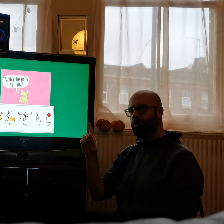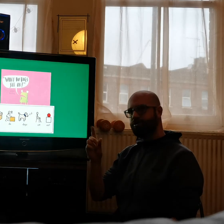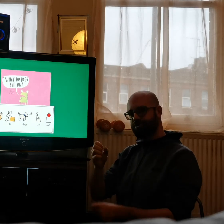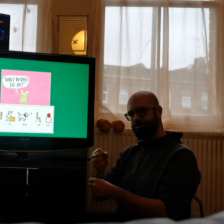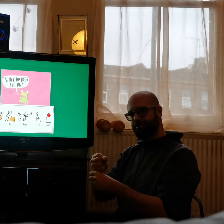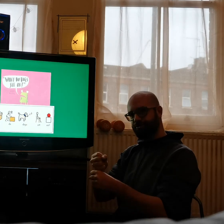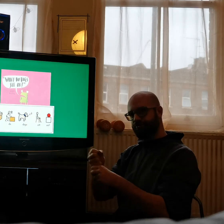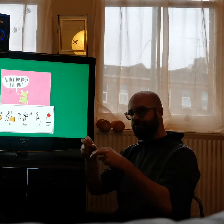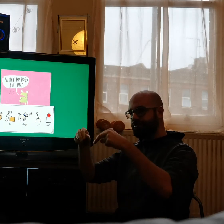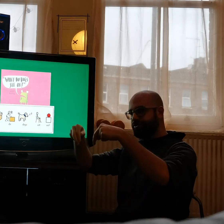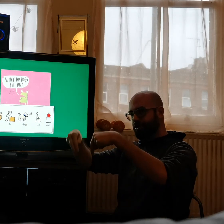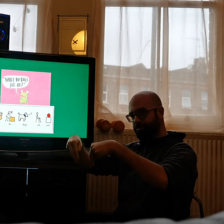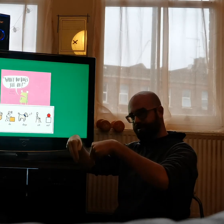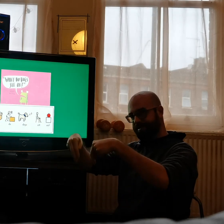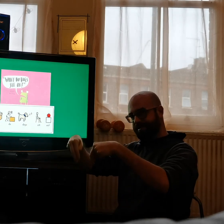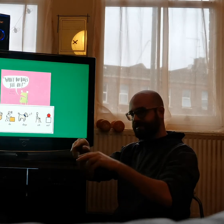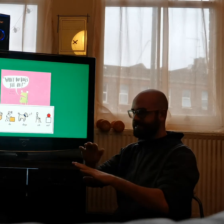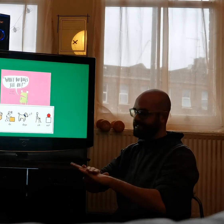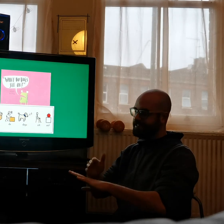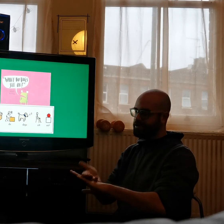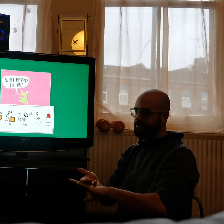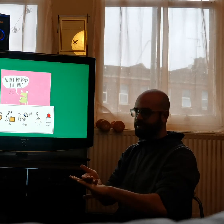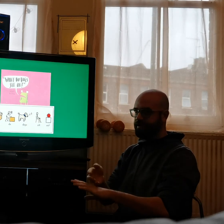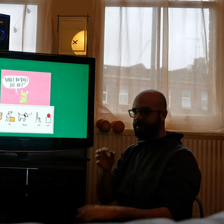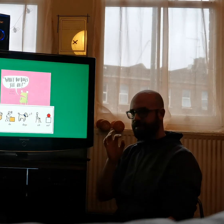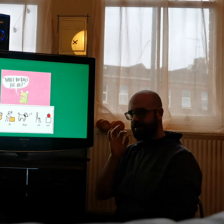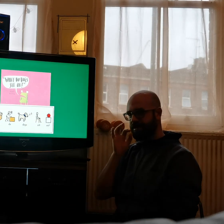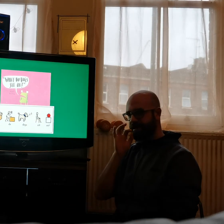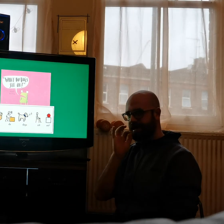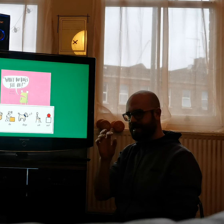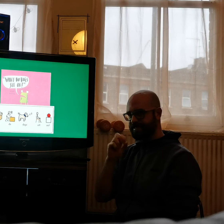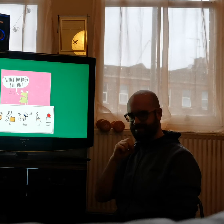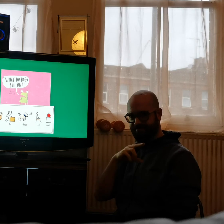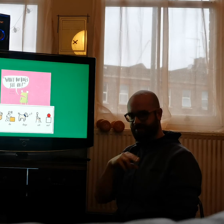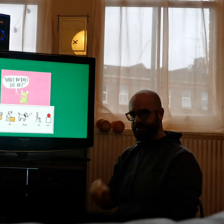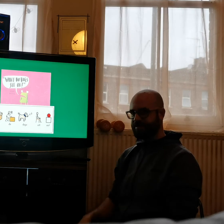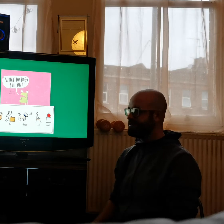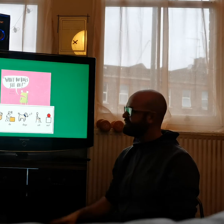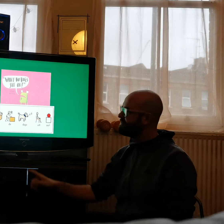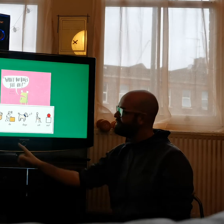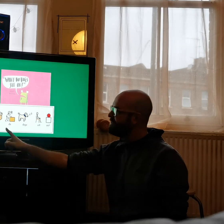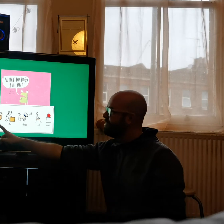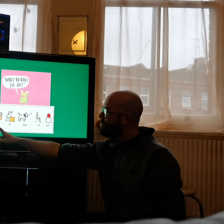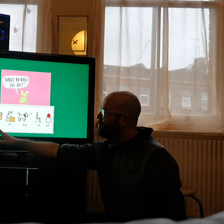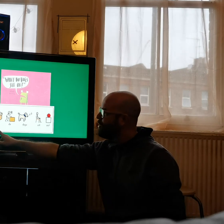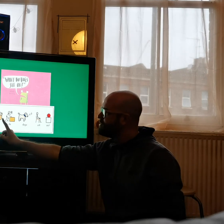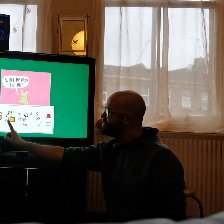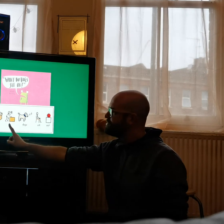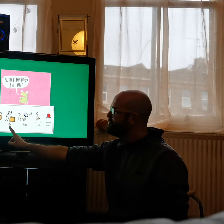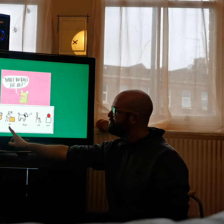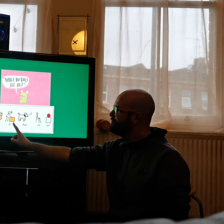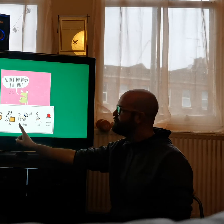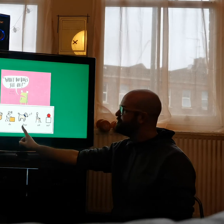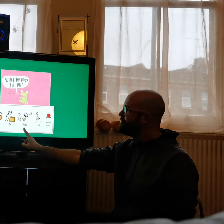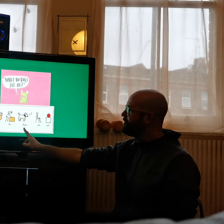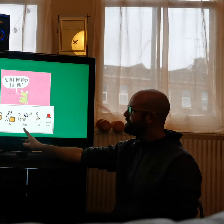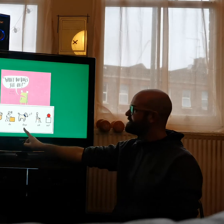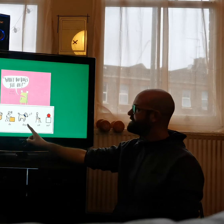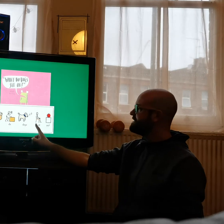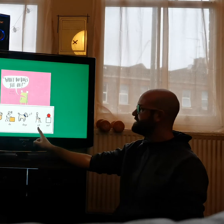What do dogs sit on? Asked the frog. What do dogs